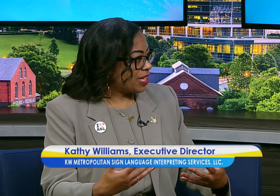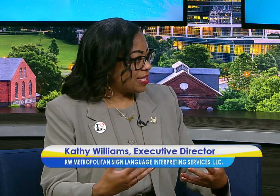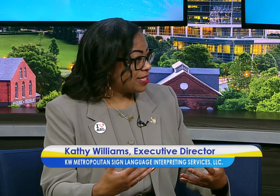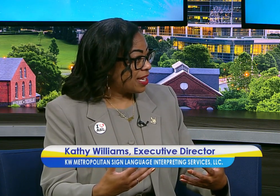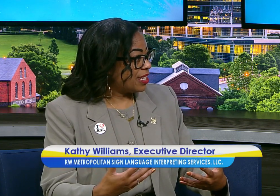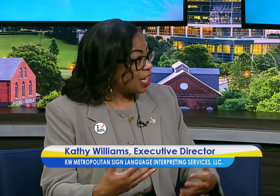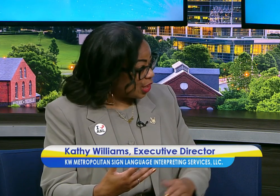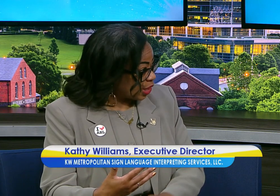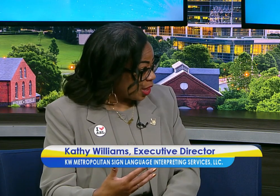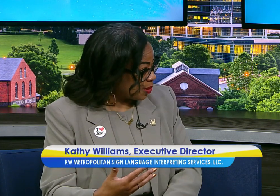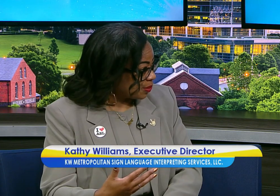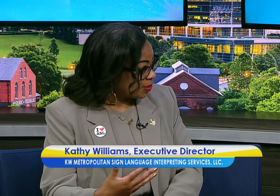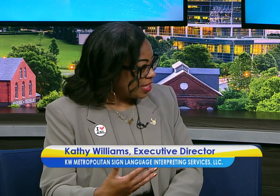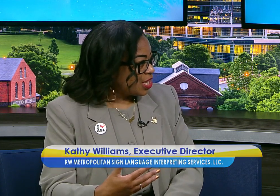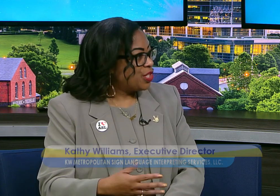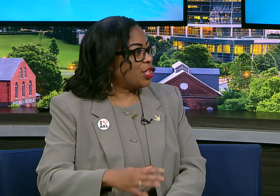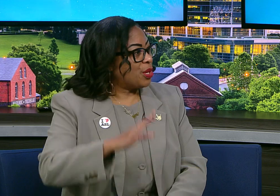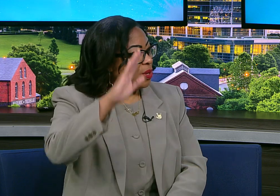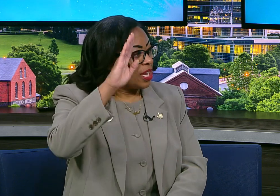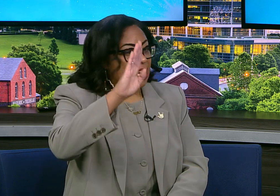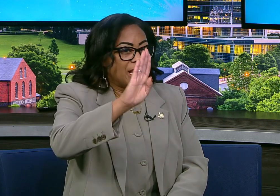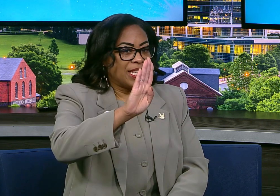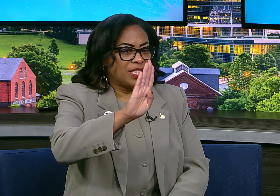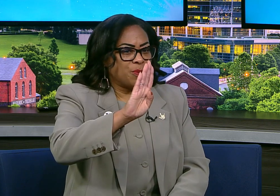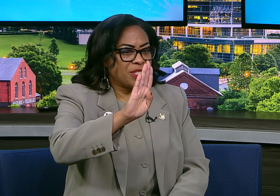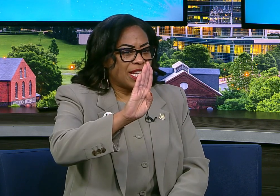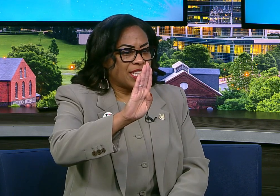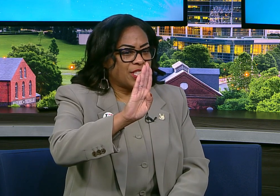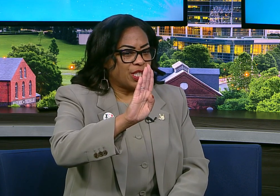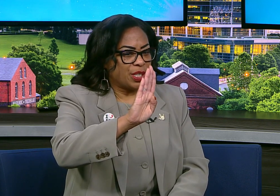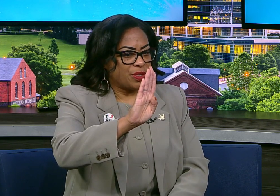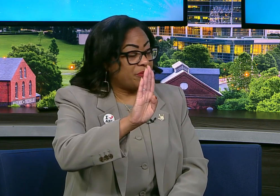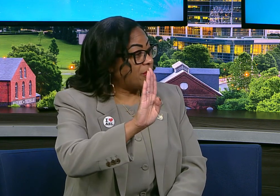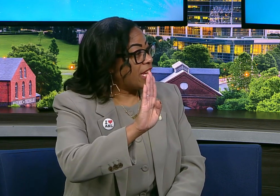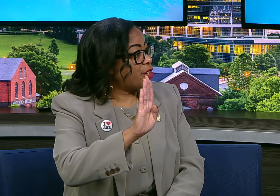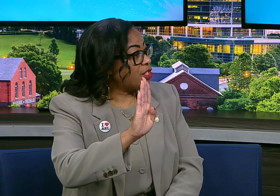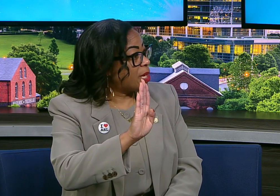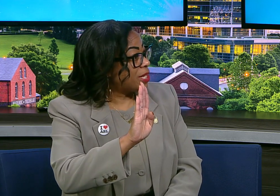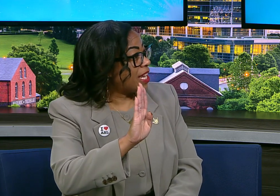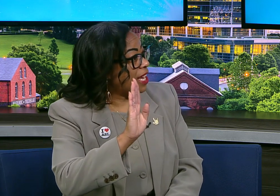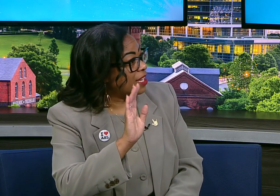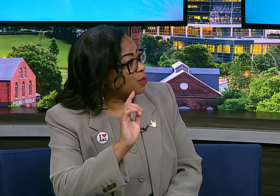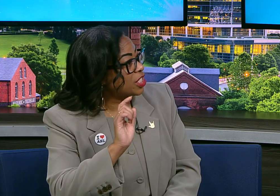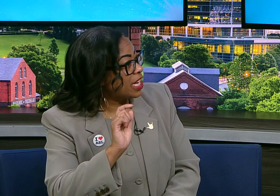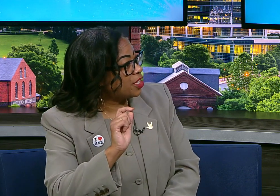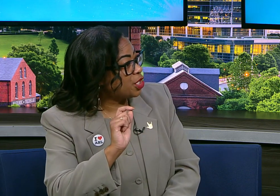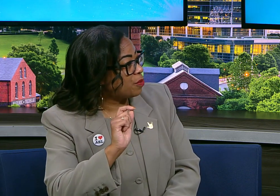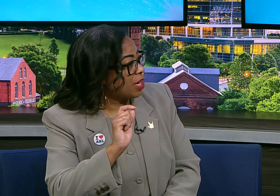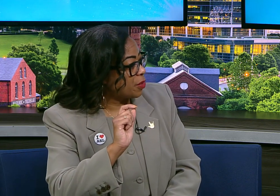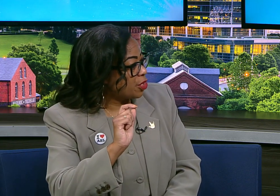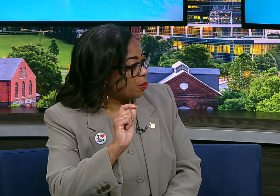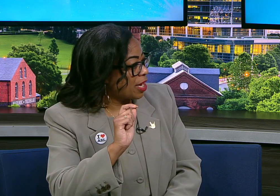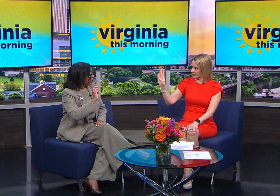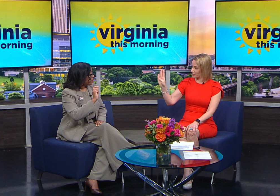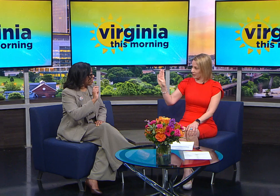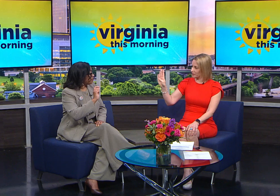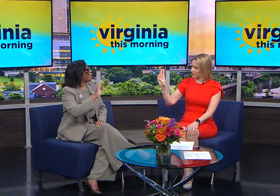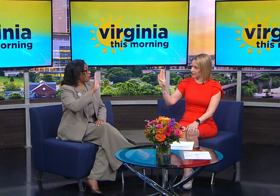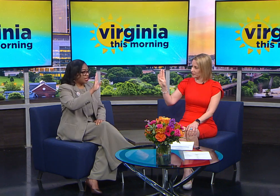to sign hello. Okay. So it's almost like a salute. If you take your dominant hand, which hand do you write with, your right or your left? Okay,